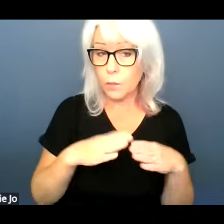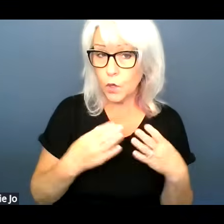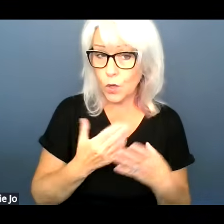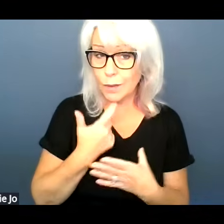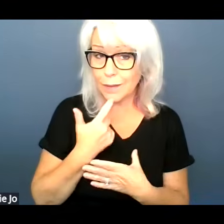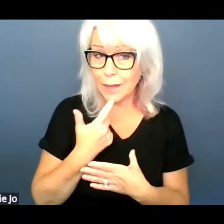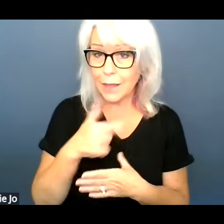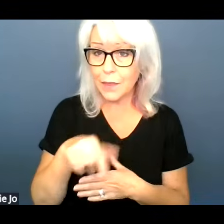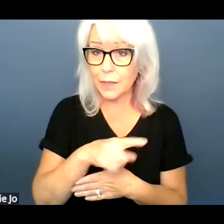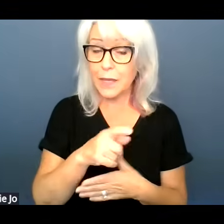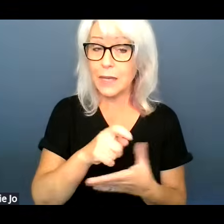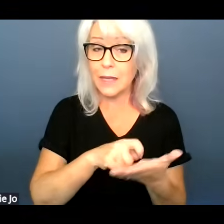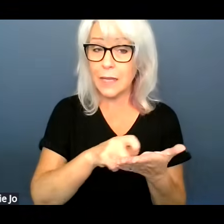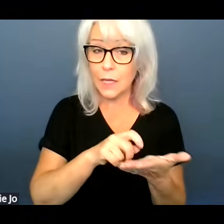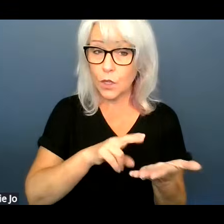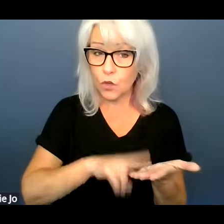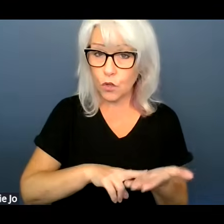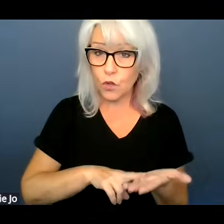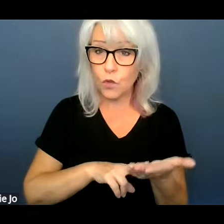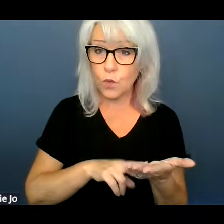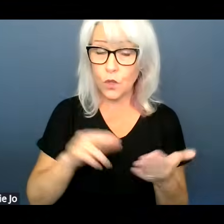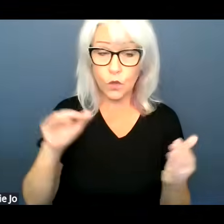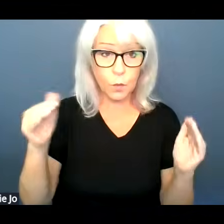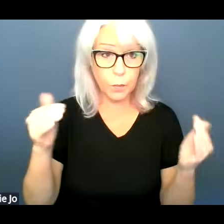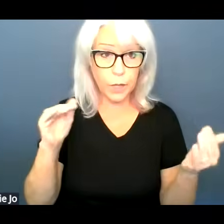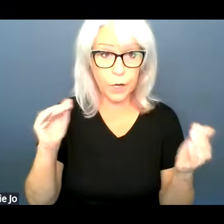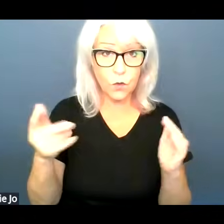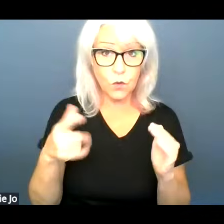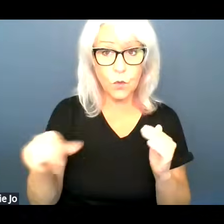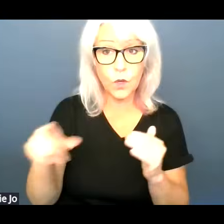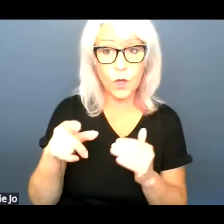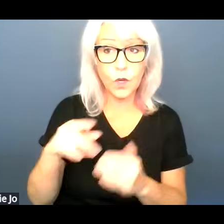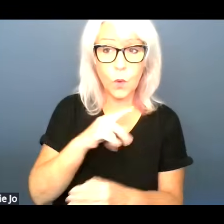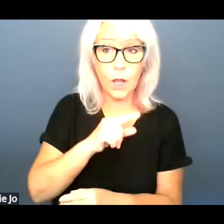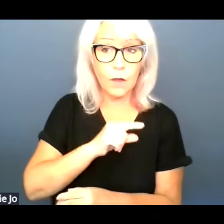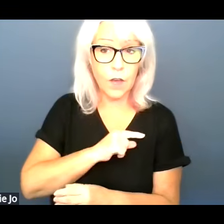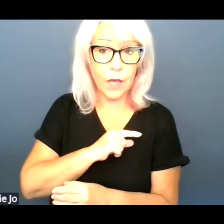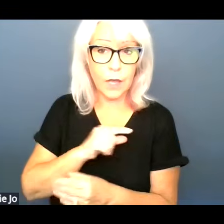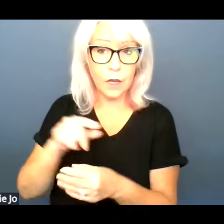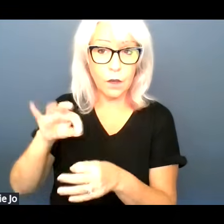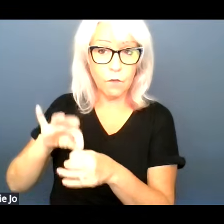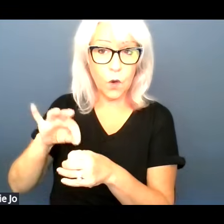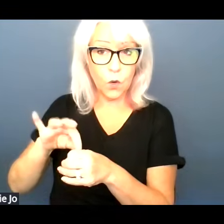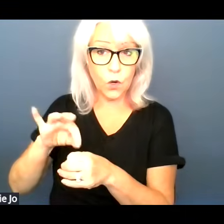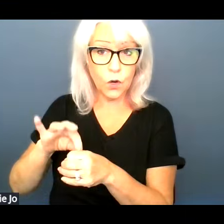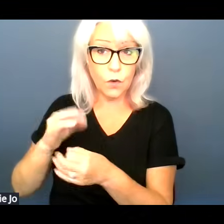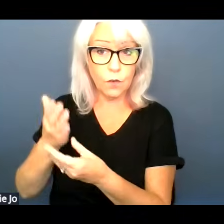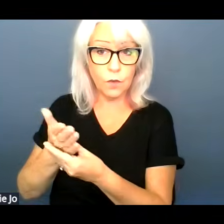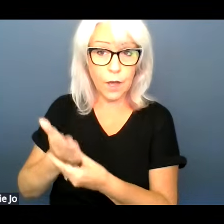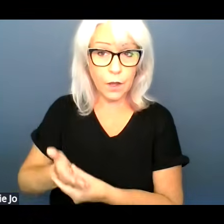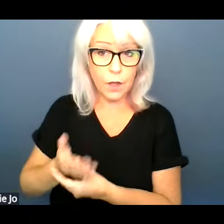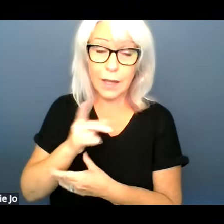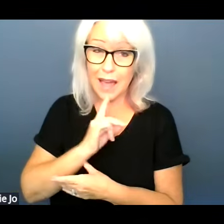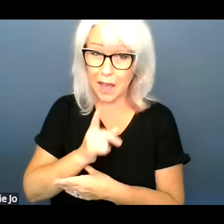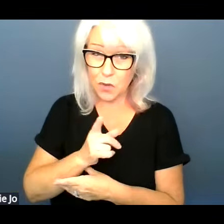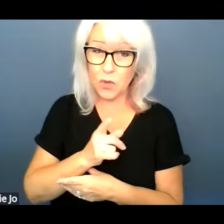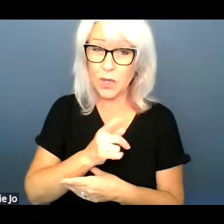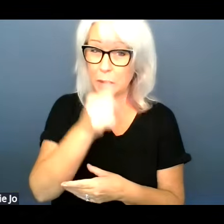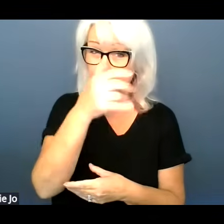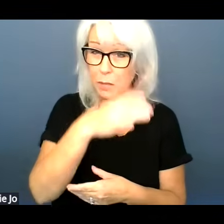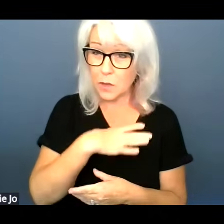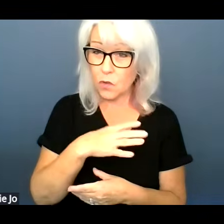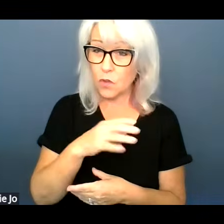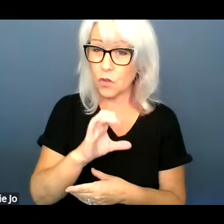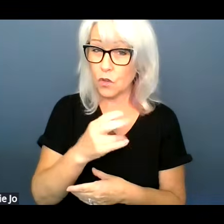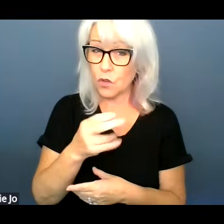those signatures were compared to the qualified voter file and were yes, actually Mr. Chapman's signatures, I believe. Is